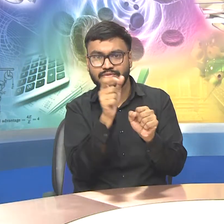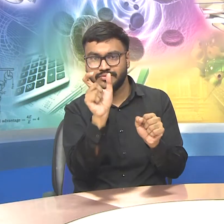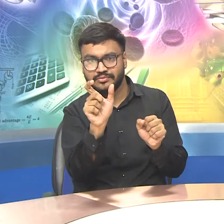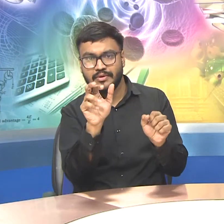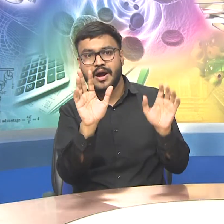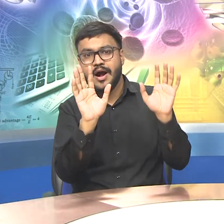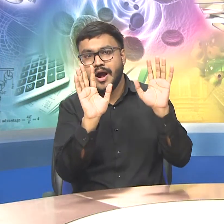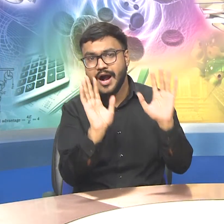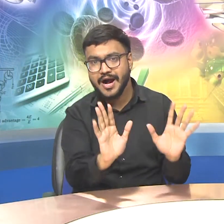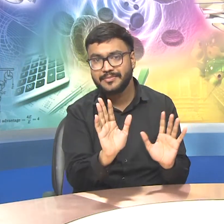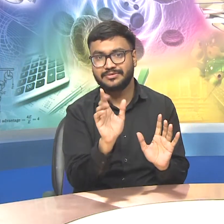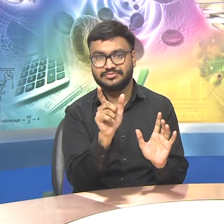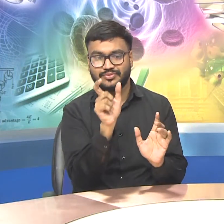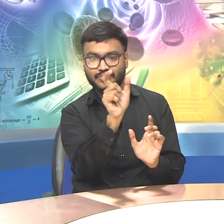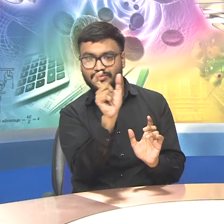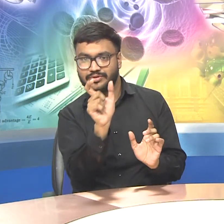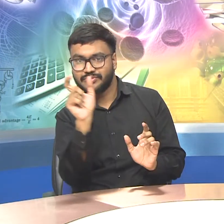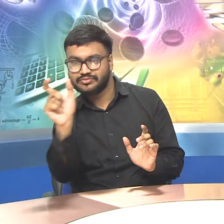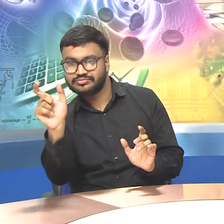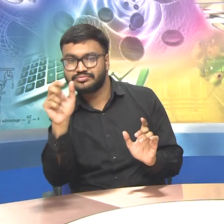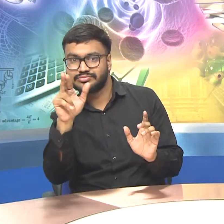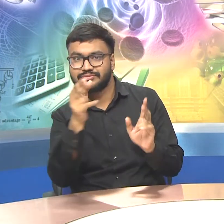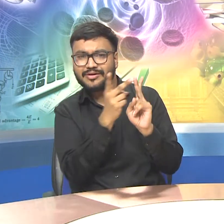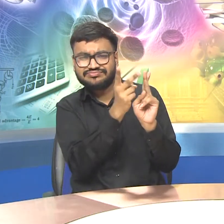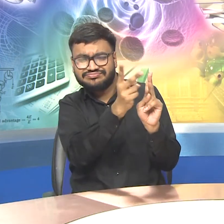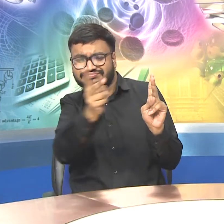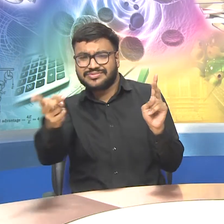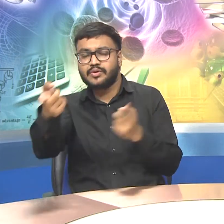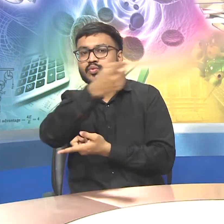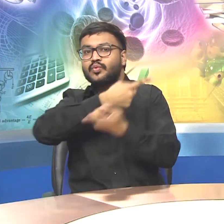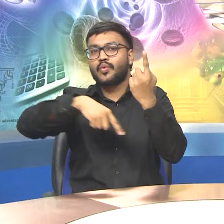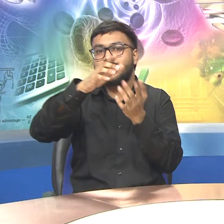be combined meaningfully to create new words.